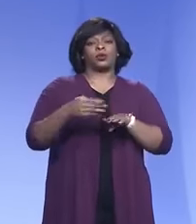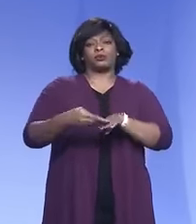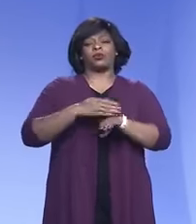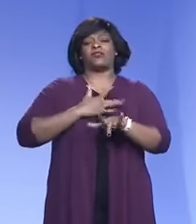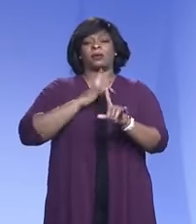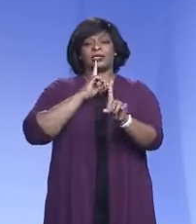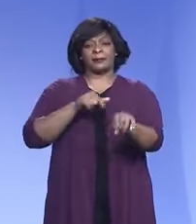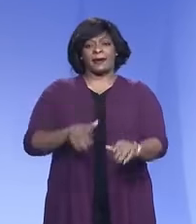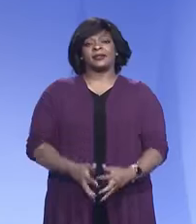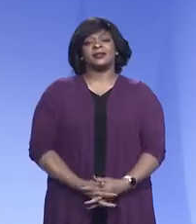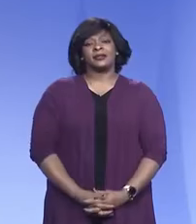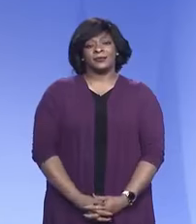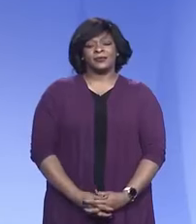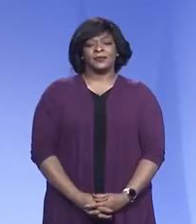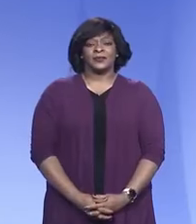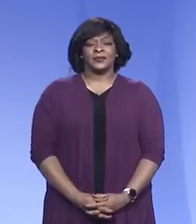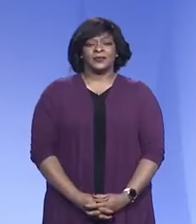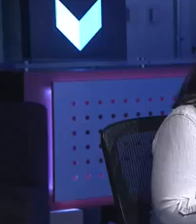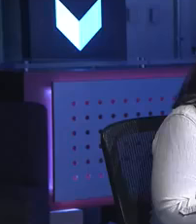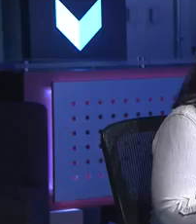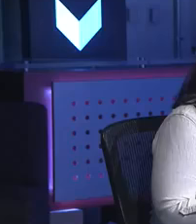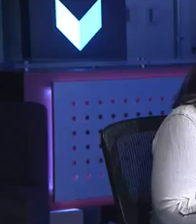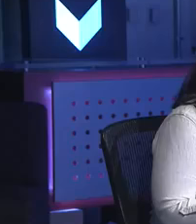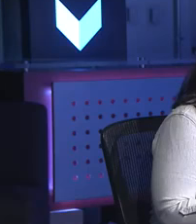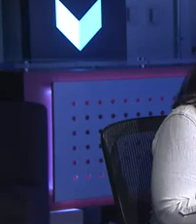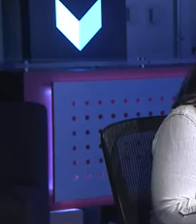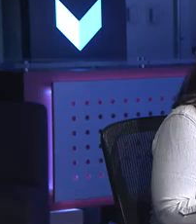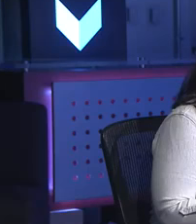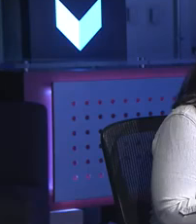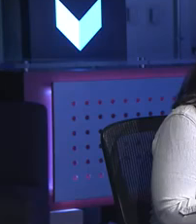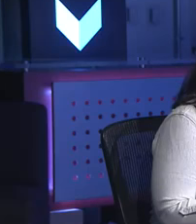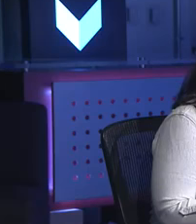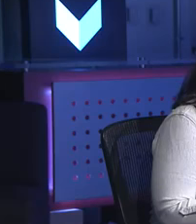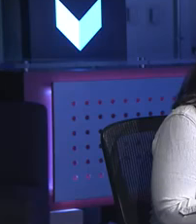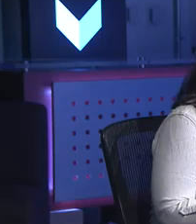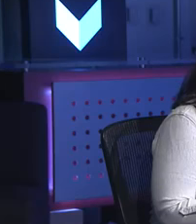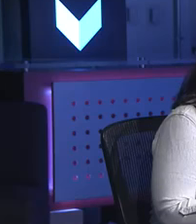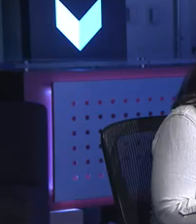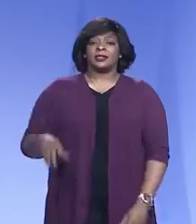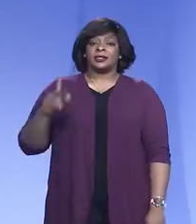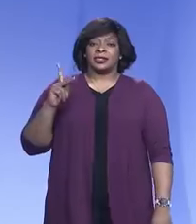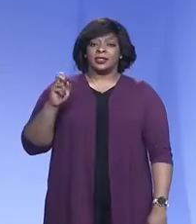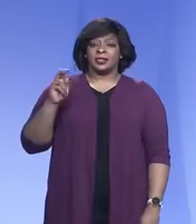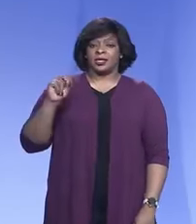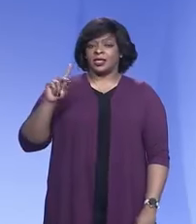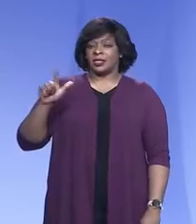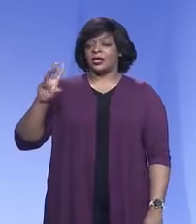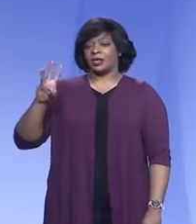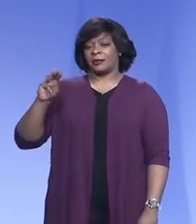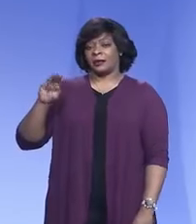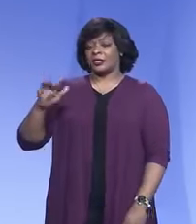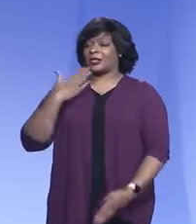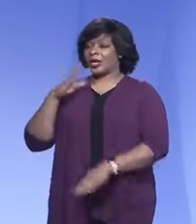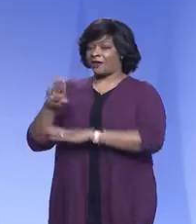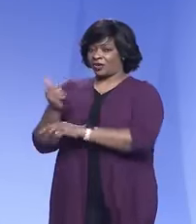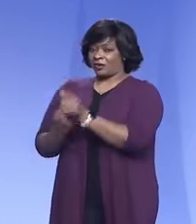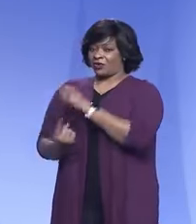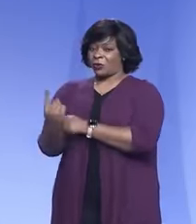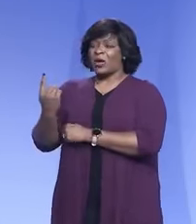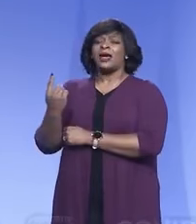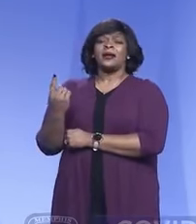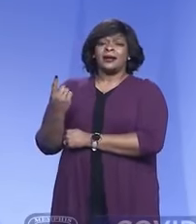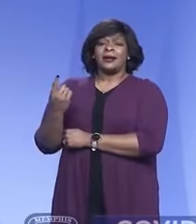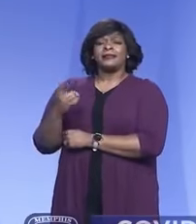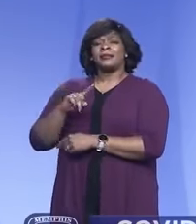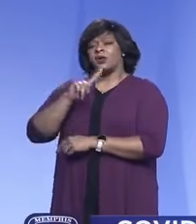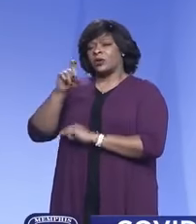response. Kendall Downing, WMC. Good afternoon, everyone. My first question is around the